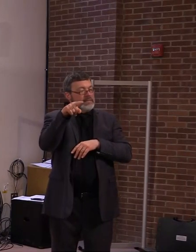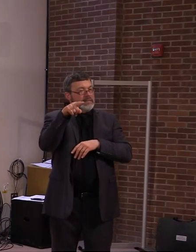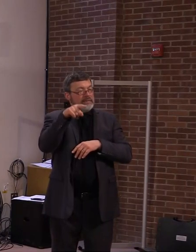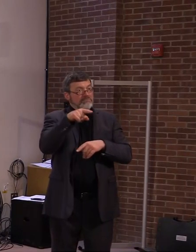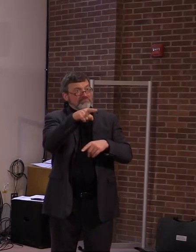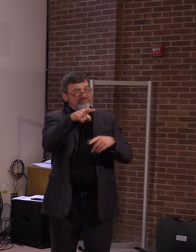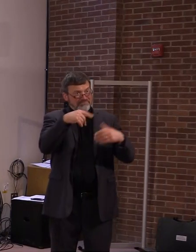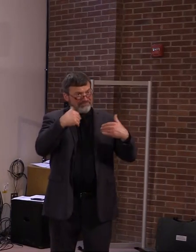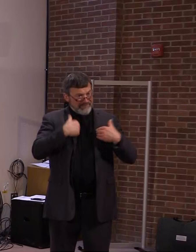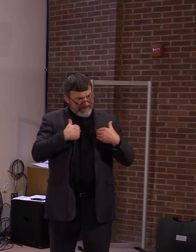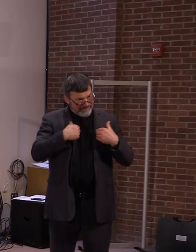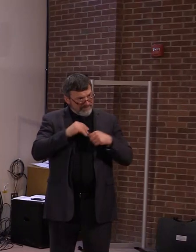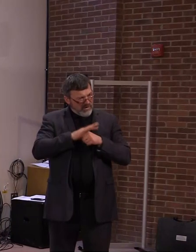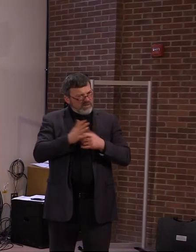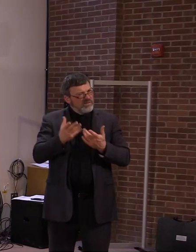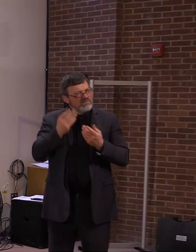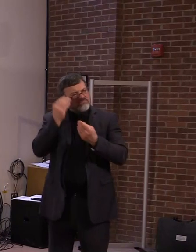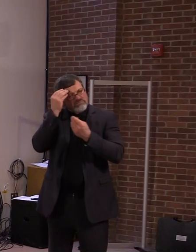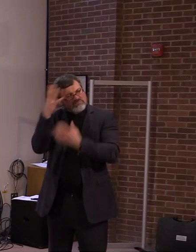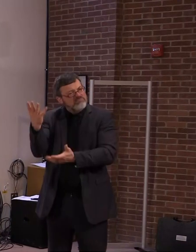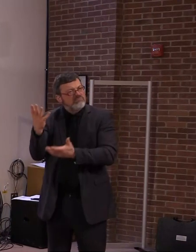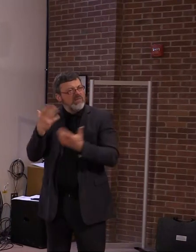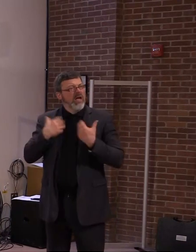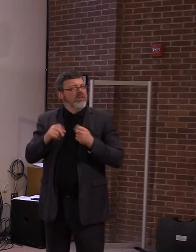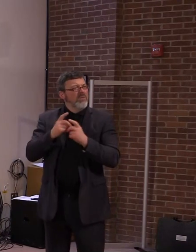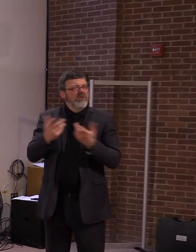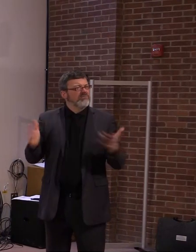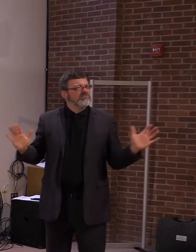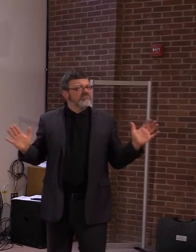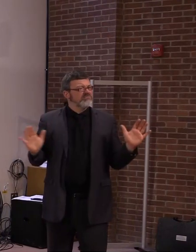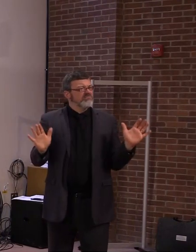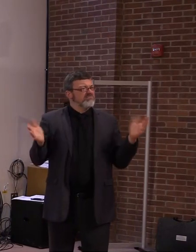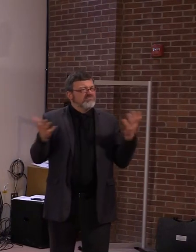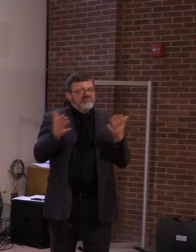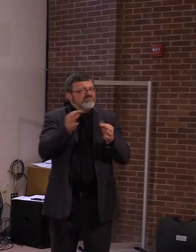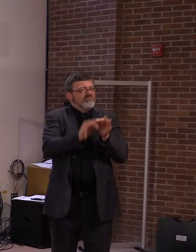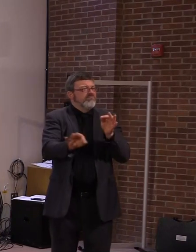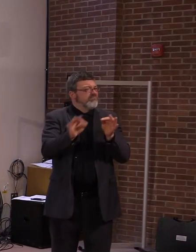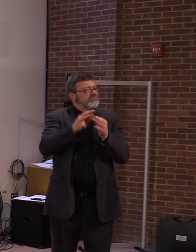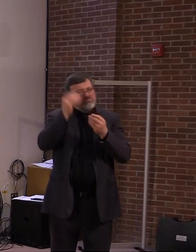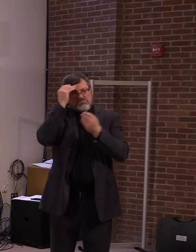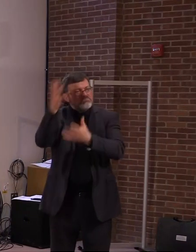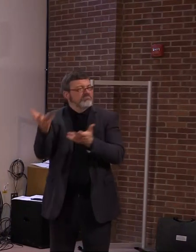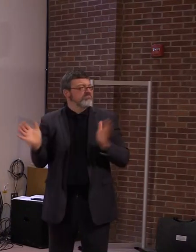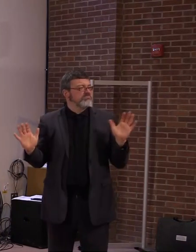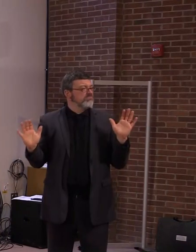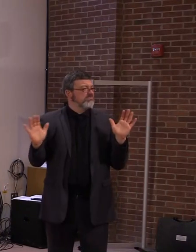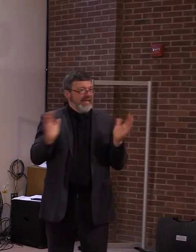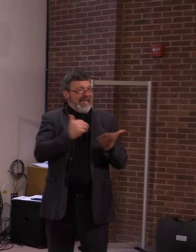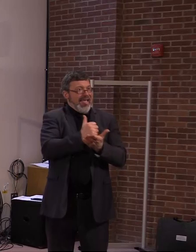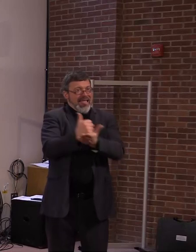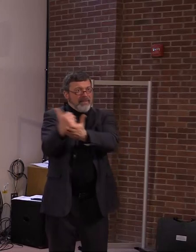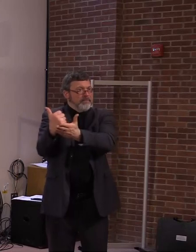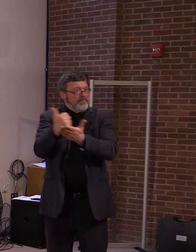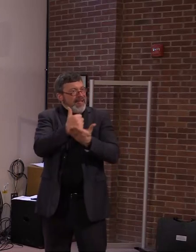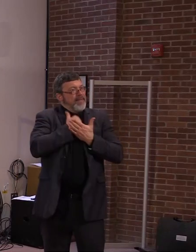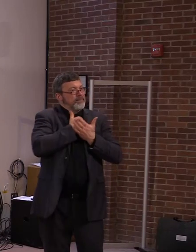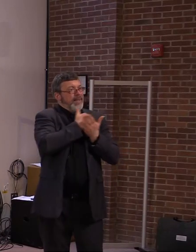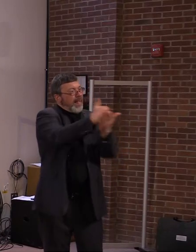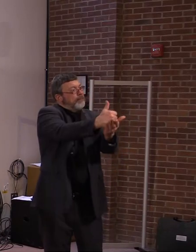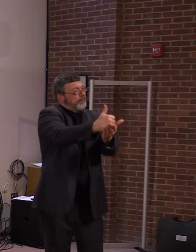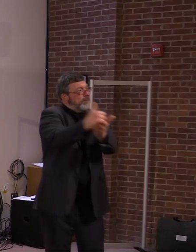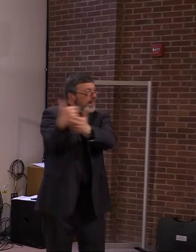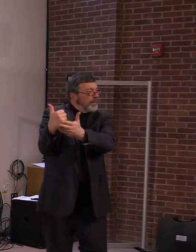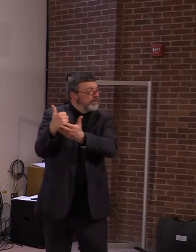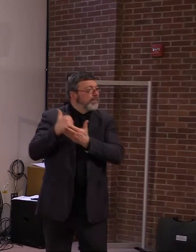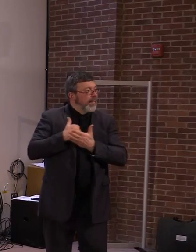kits, and then reporting. And that's why we put the website up in order to report. Vermonters have been